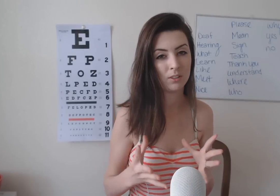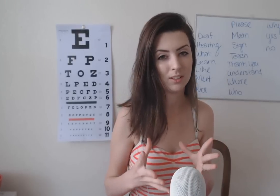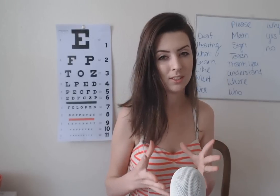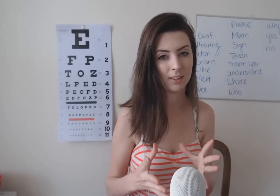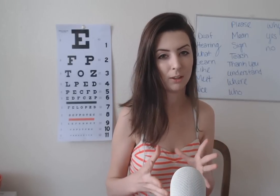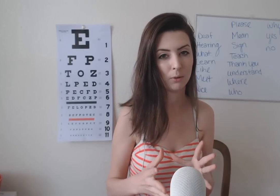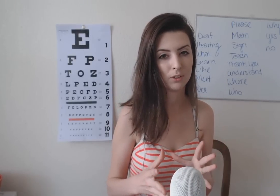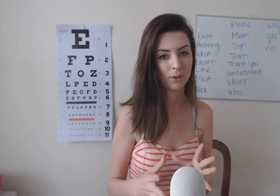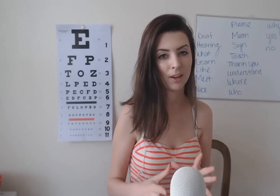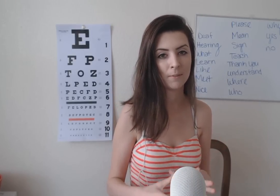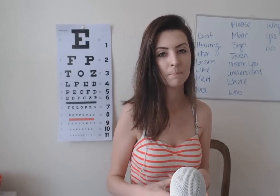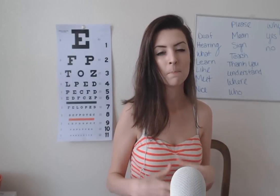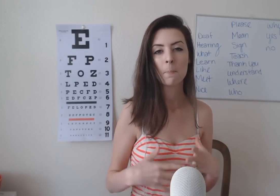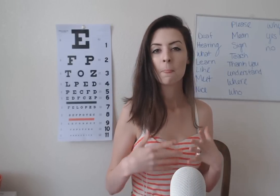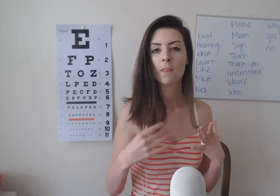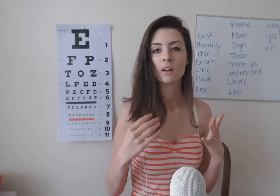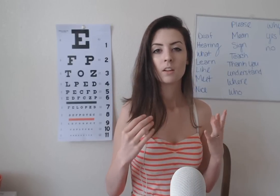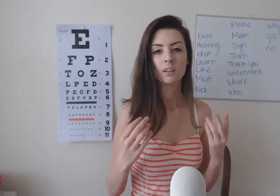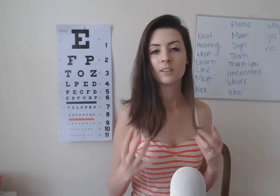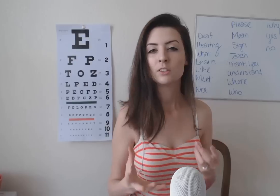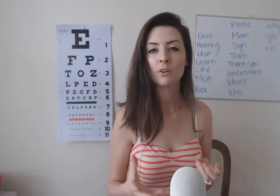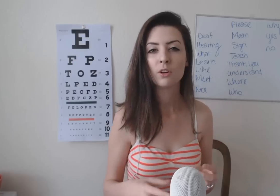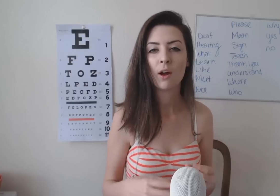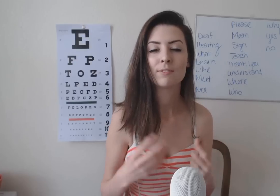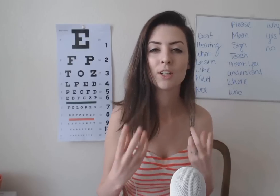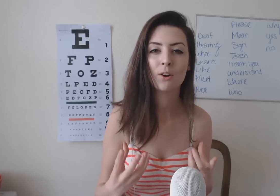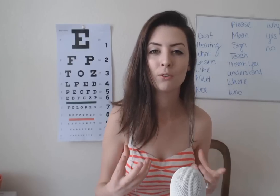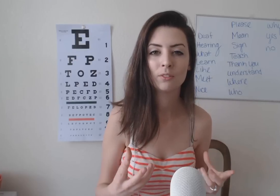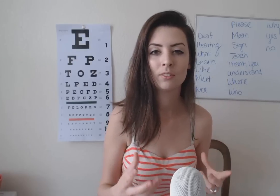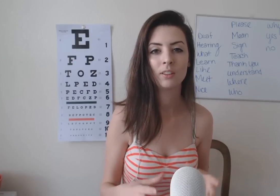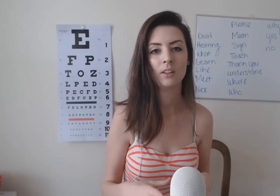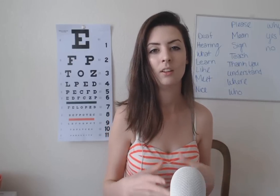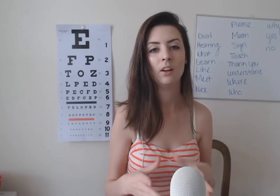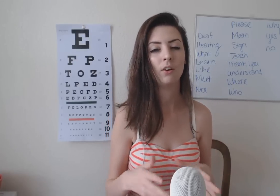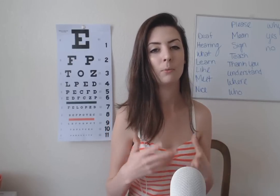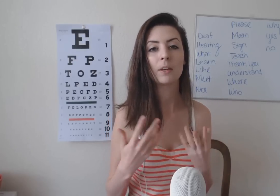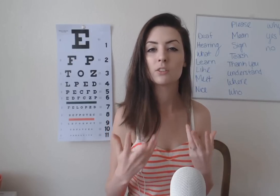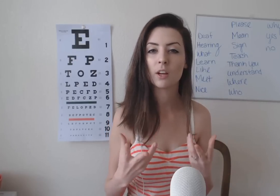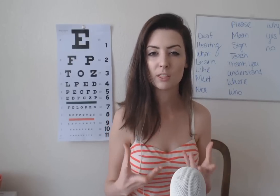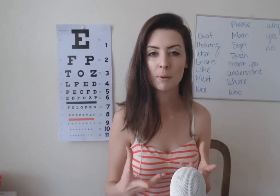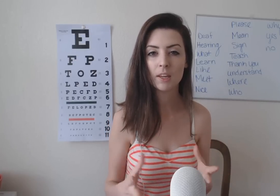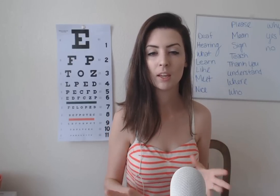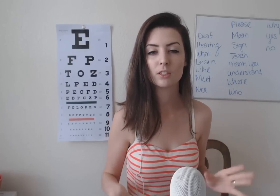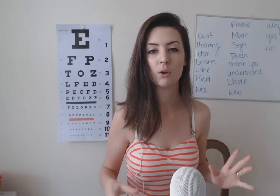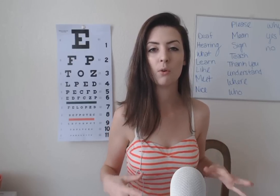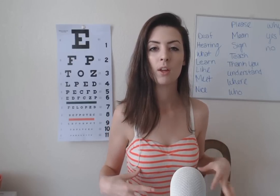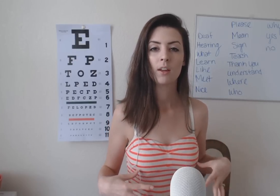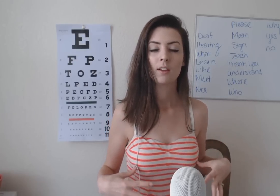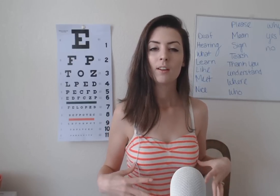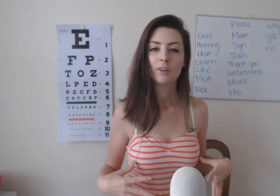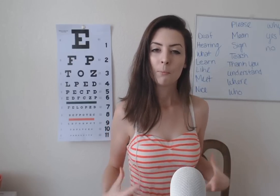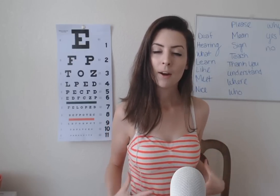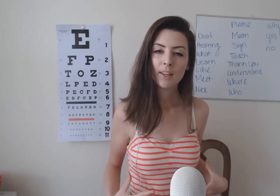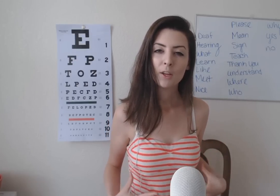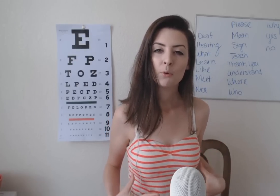in sign language, okay? Because you don't have tone, because you're not speaking. So your body